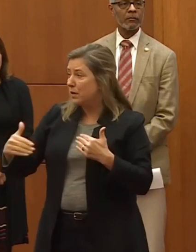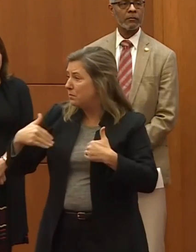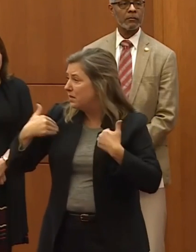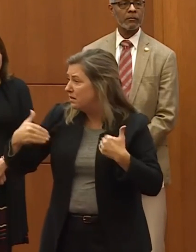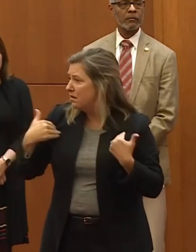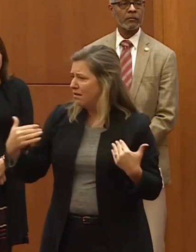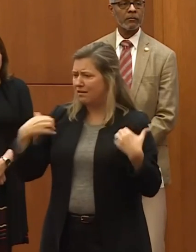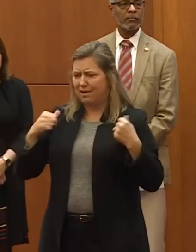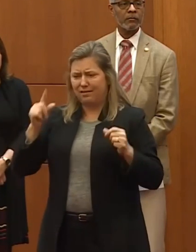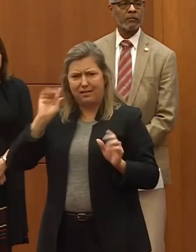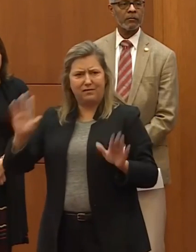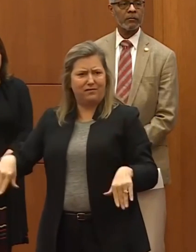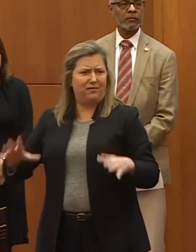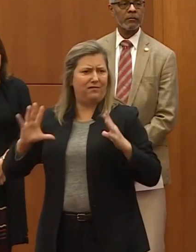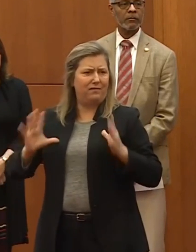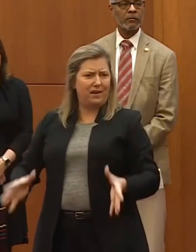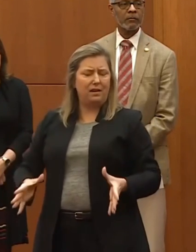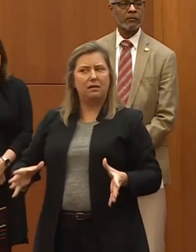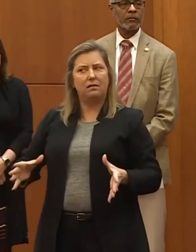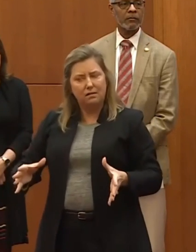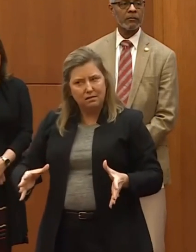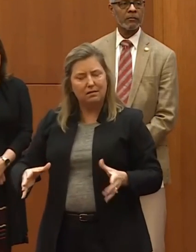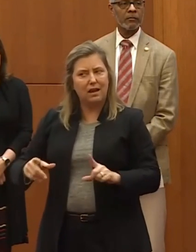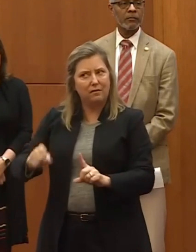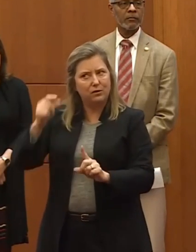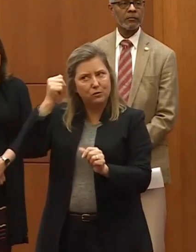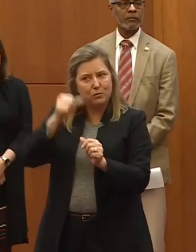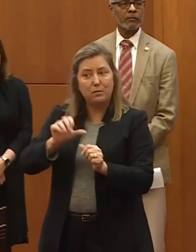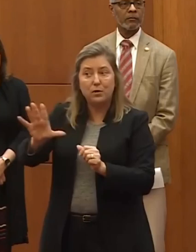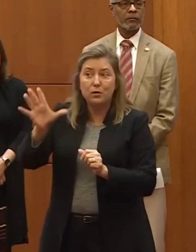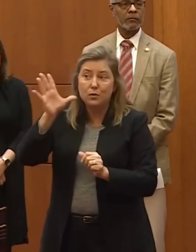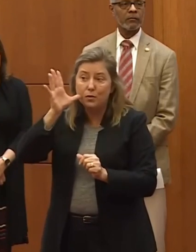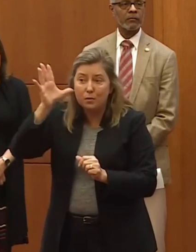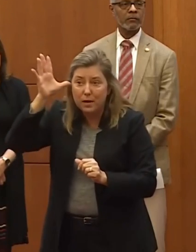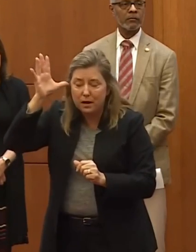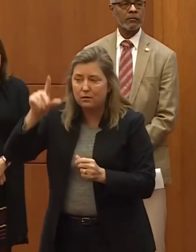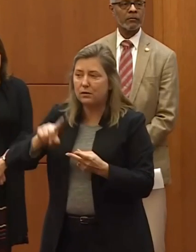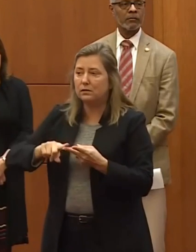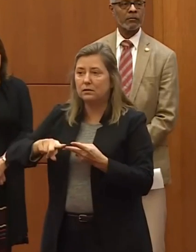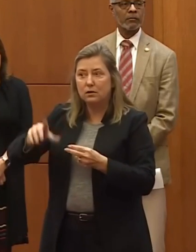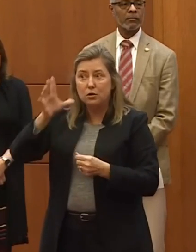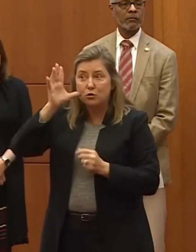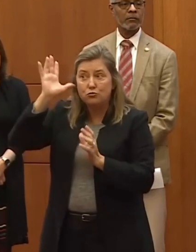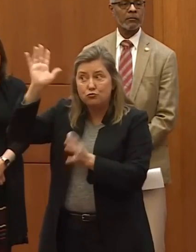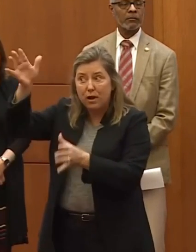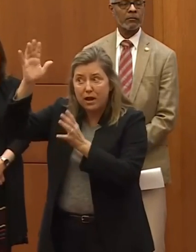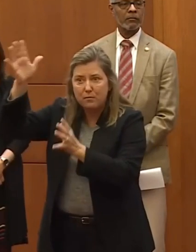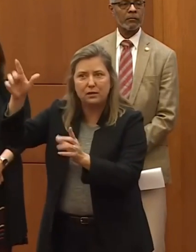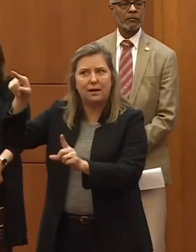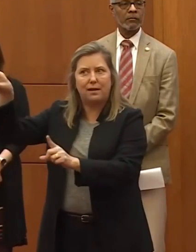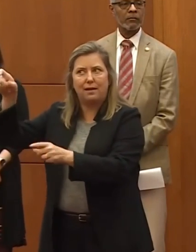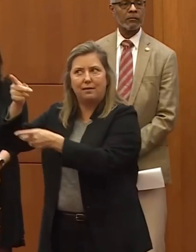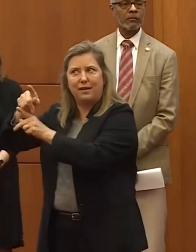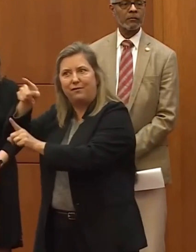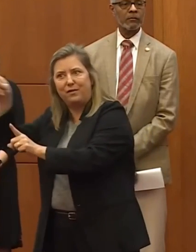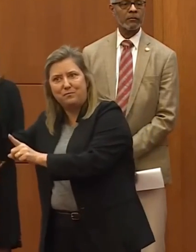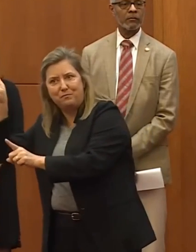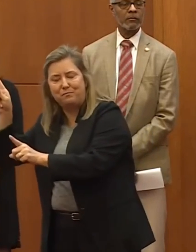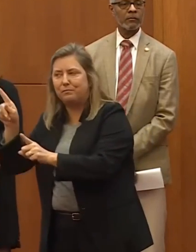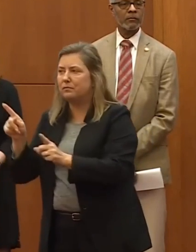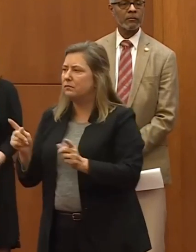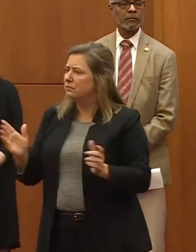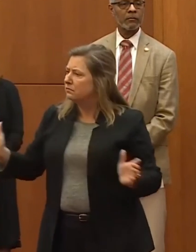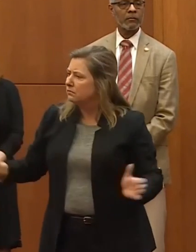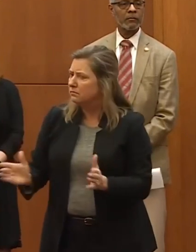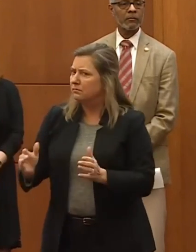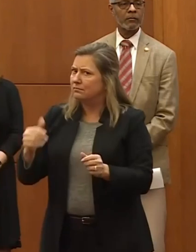them, but I hope they will think of their parents and their grandparents. And I urge everyone to think of